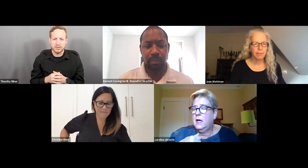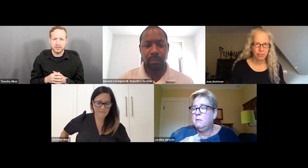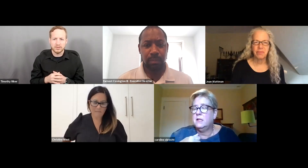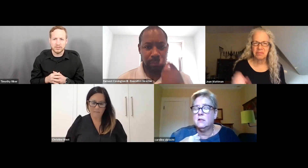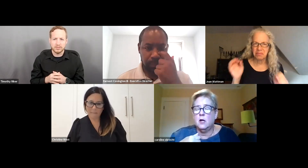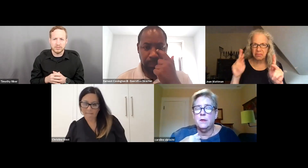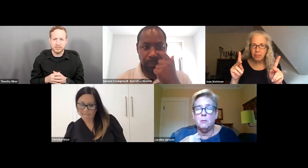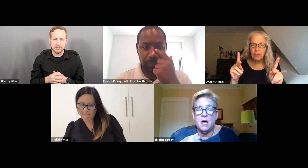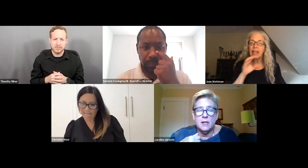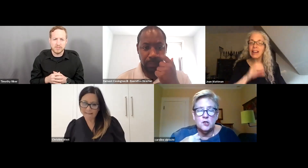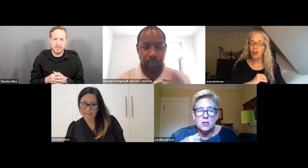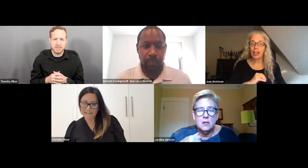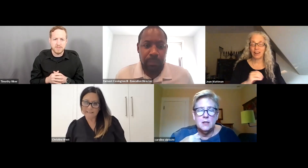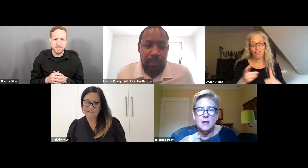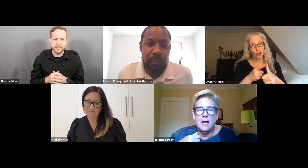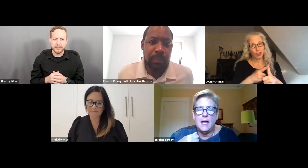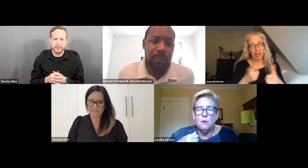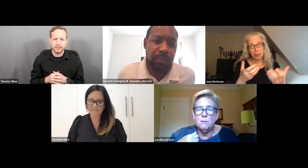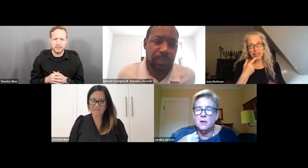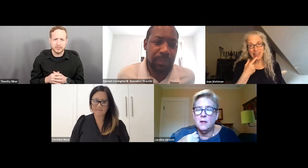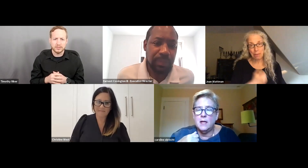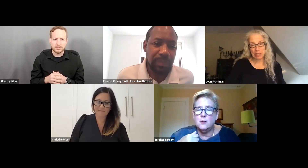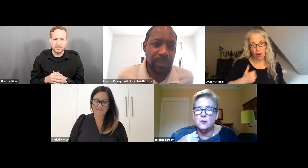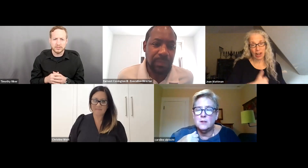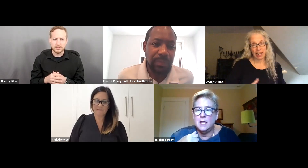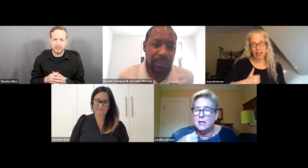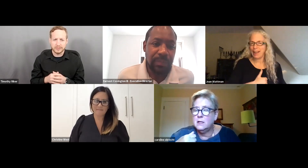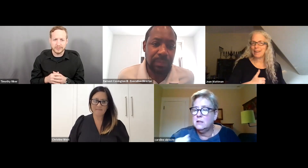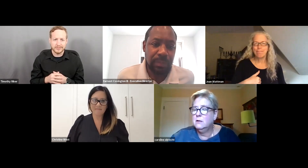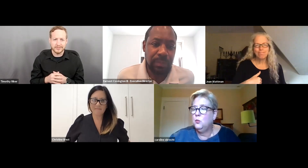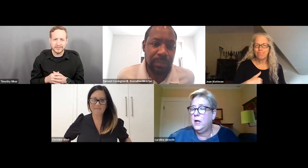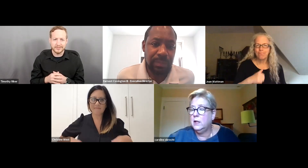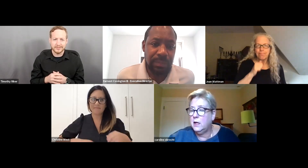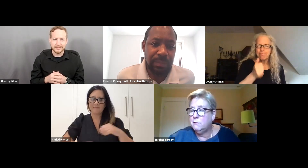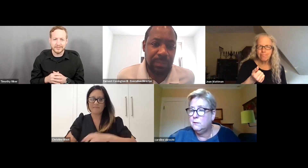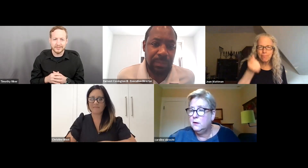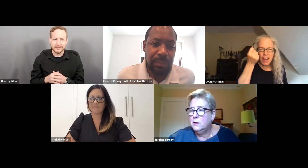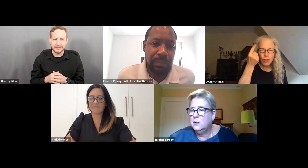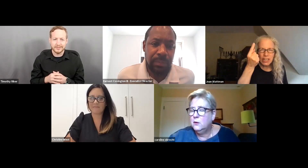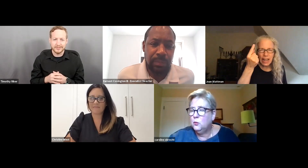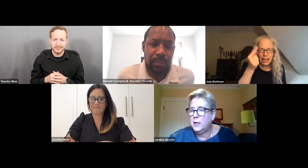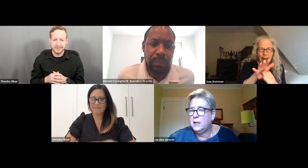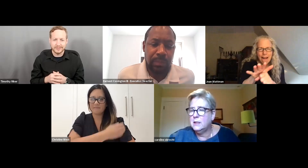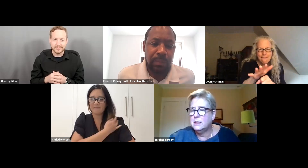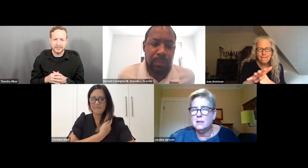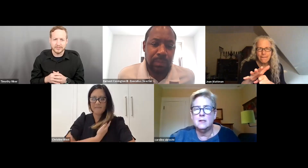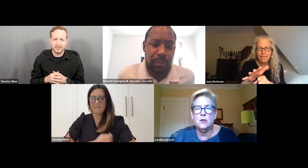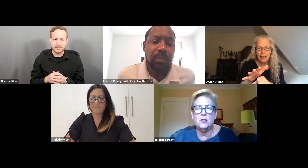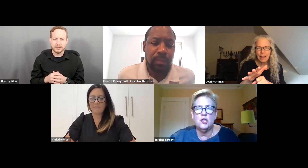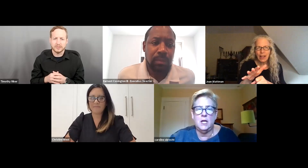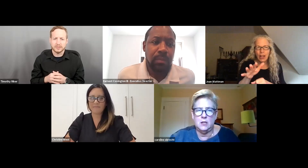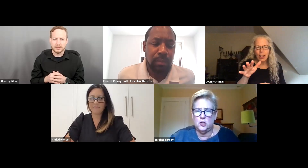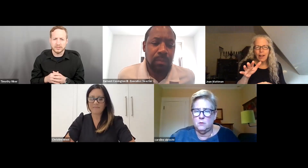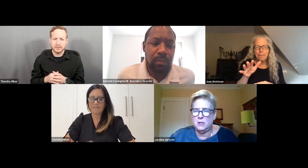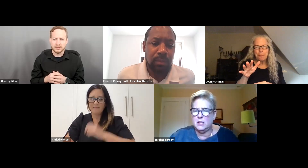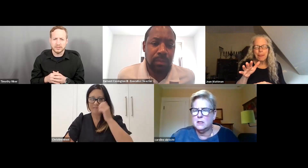Okay, I'm going to start with an apology. I don't feel that I understand well enough what it is that's going to